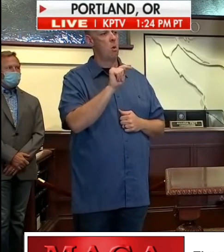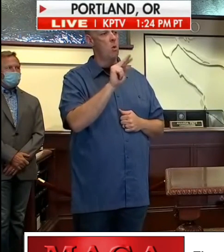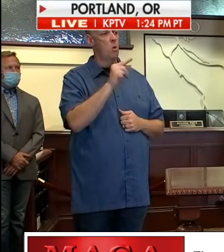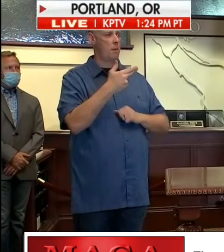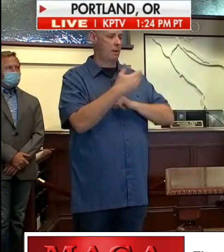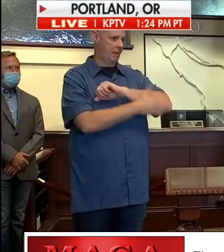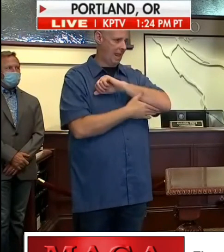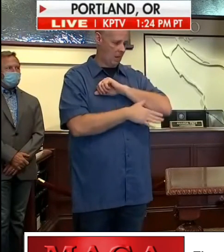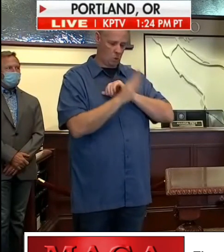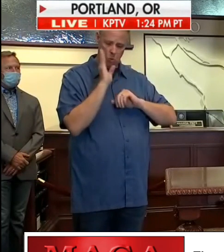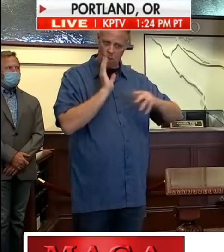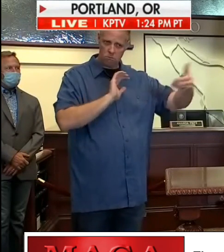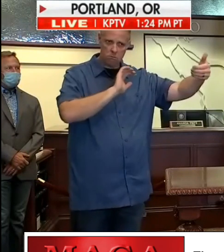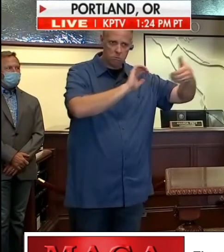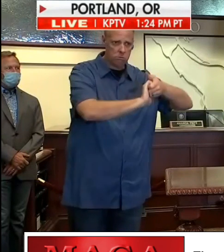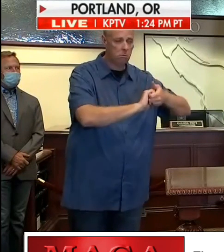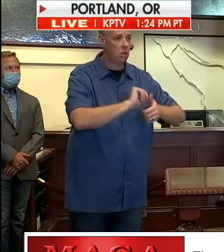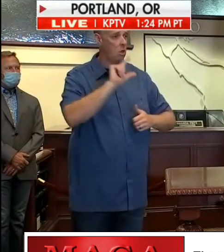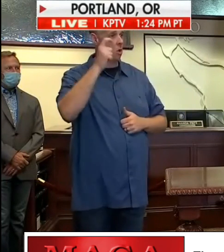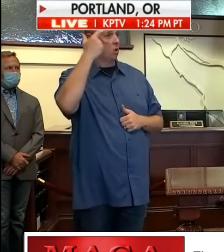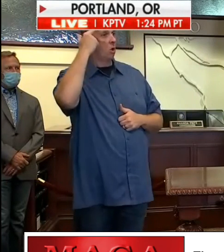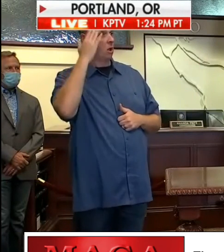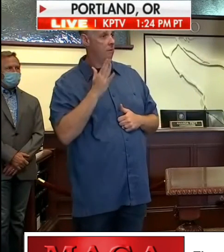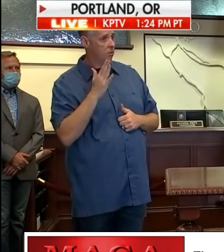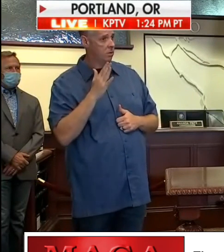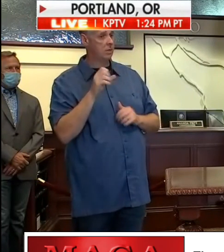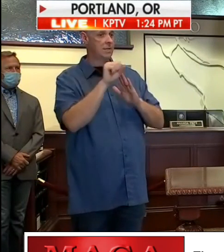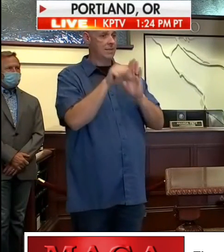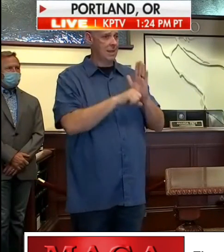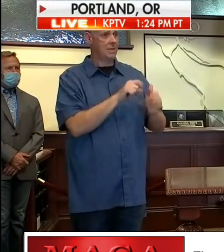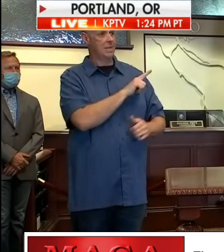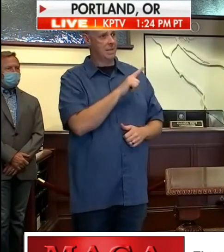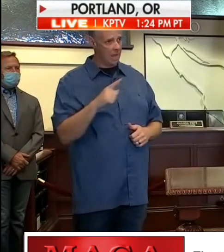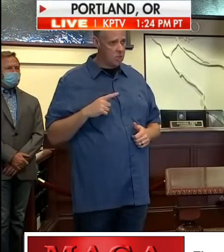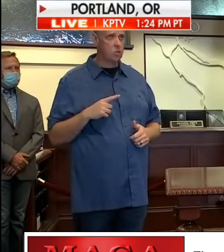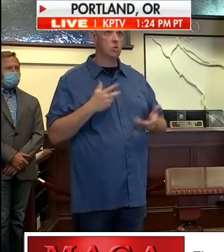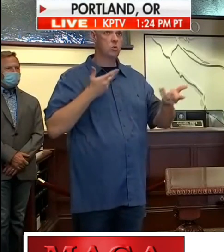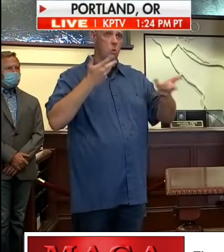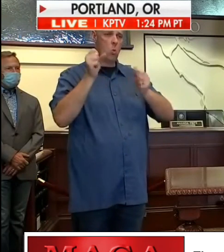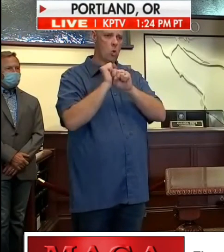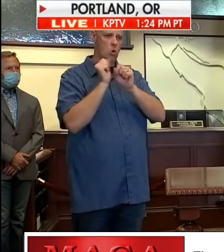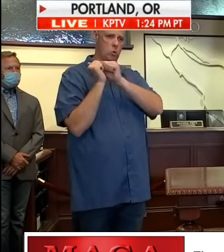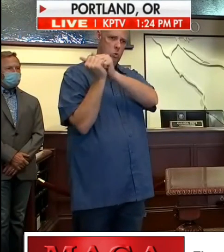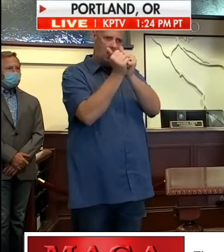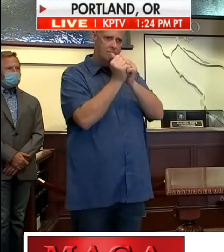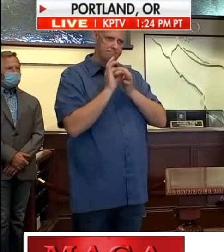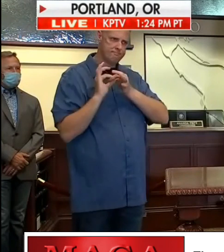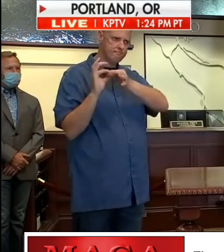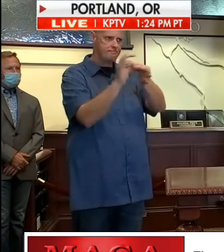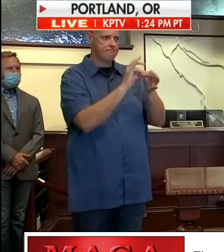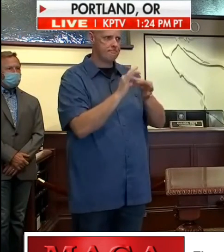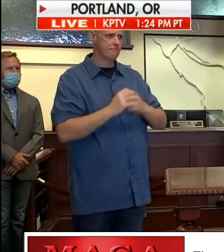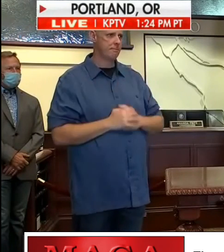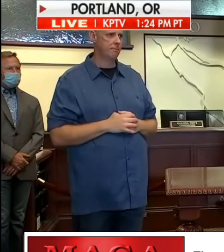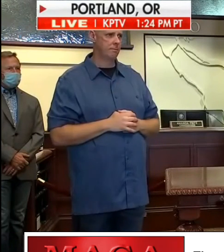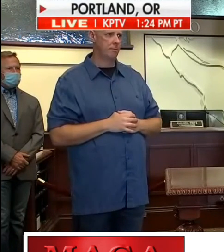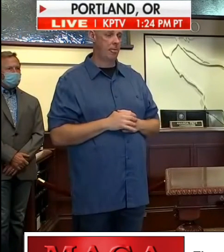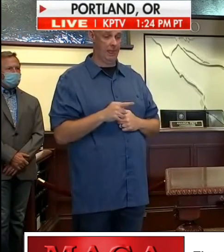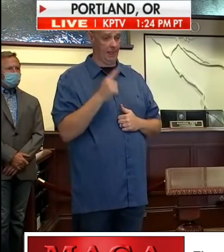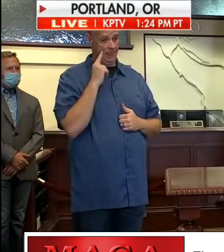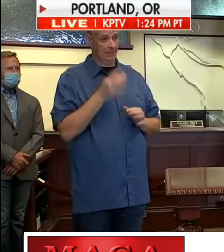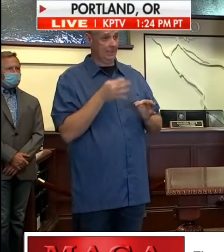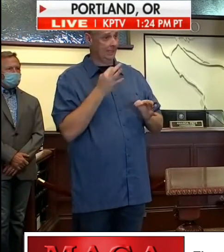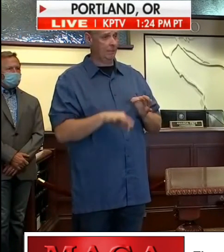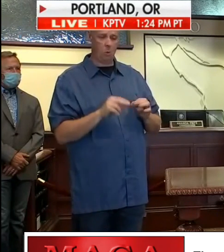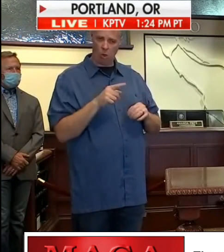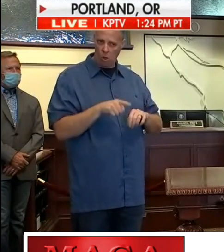me. I'm going to continue to ask the governor and our state legislature to work with me. And so this is a long road ahead